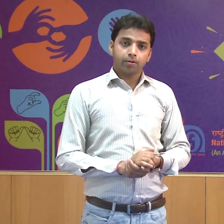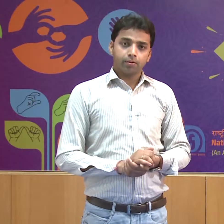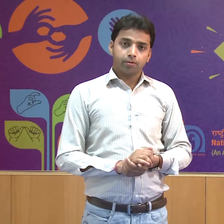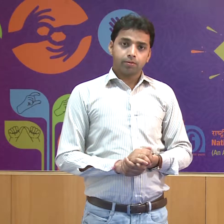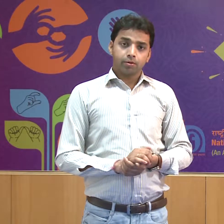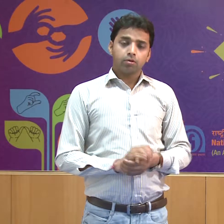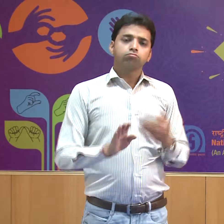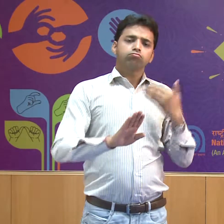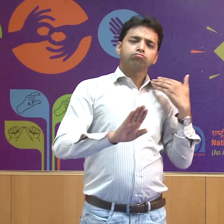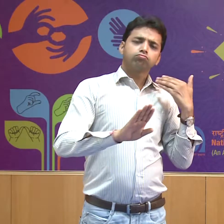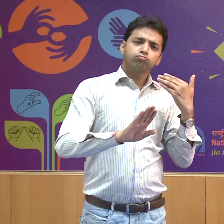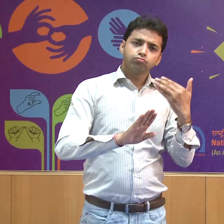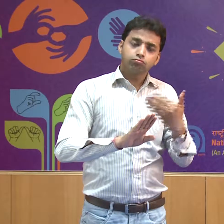Since their capital was Delhi,